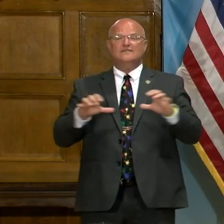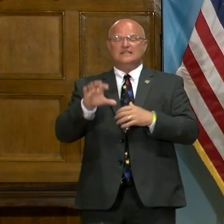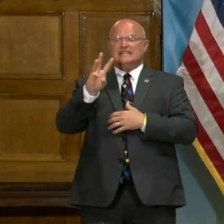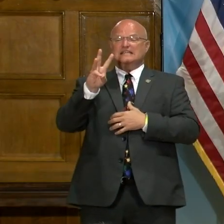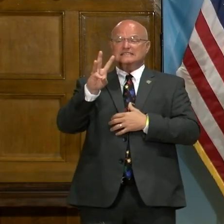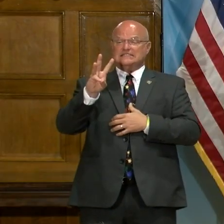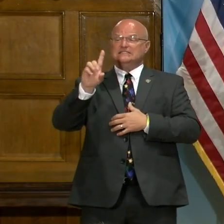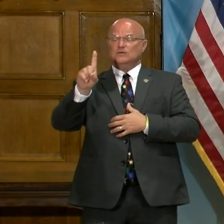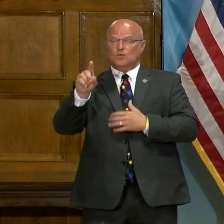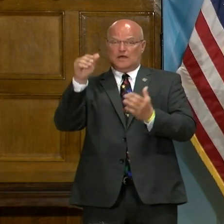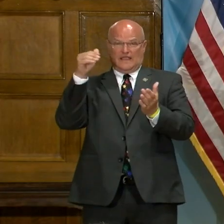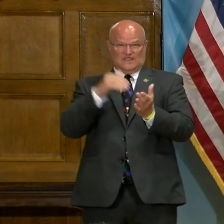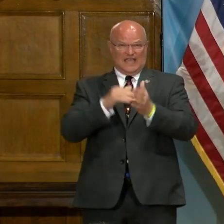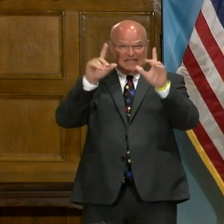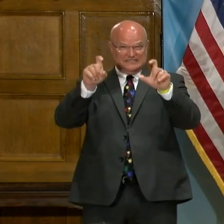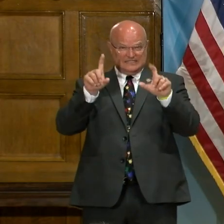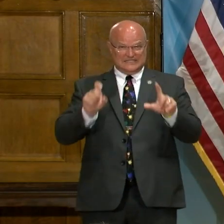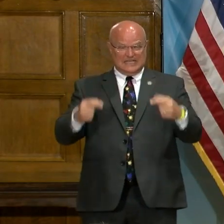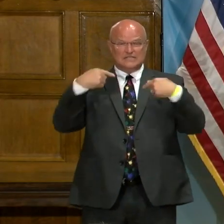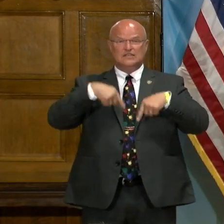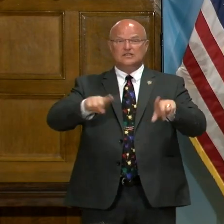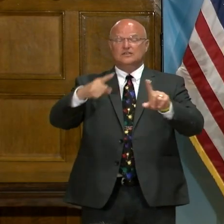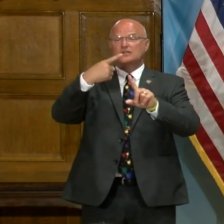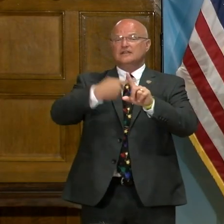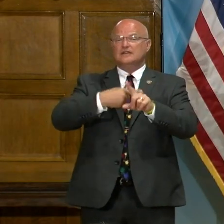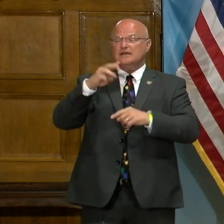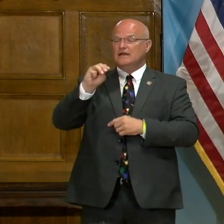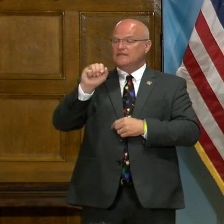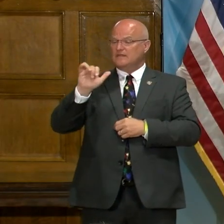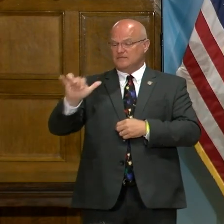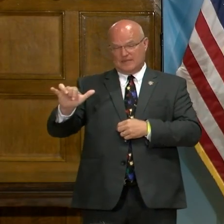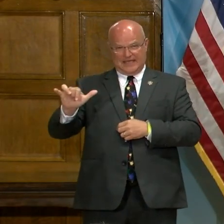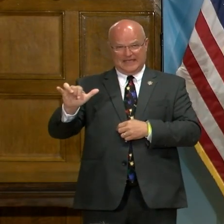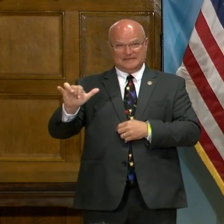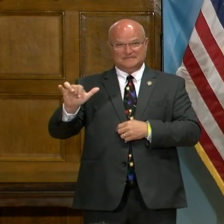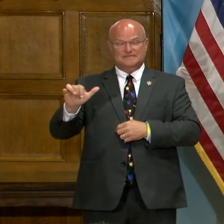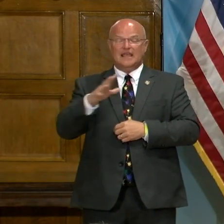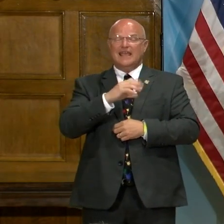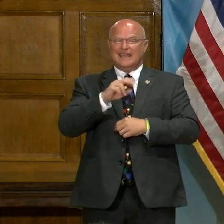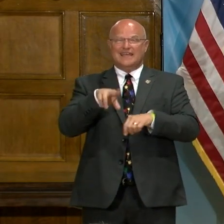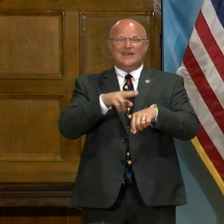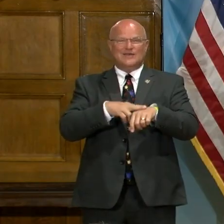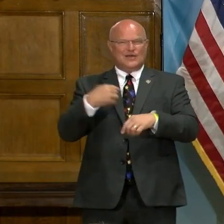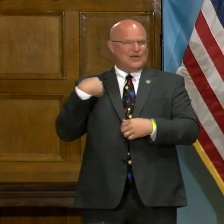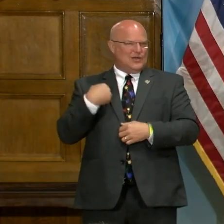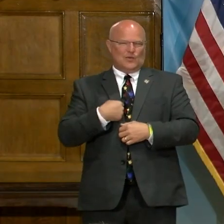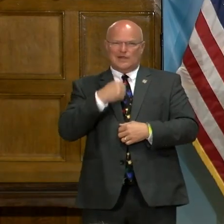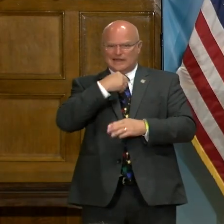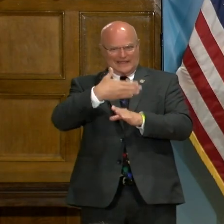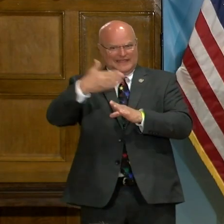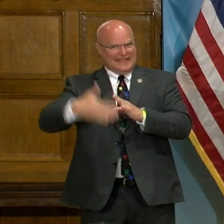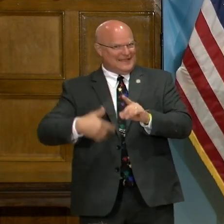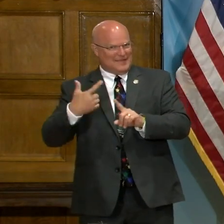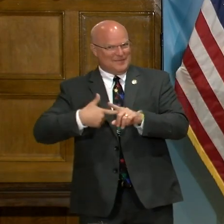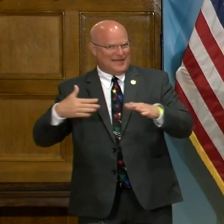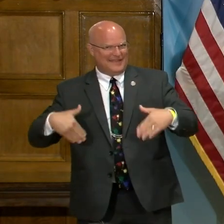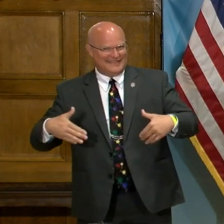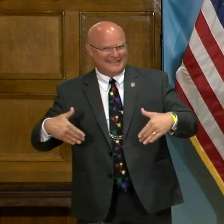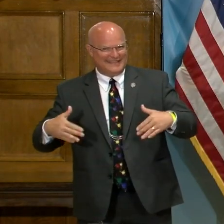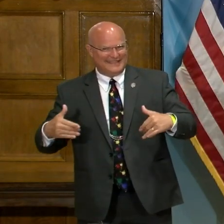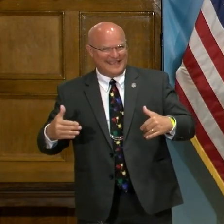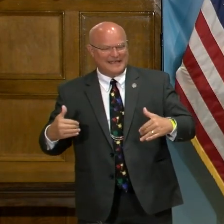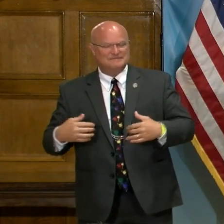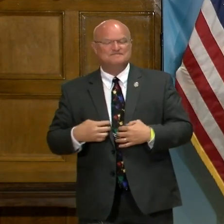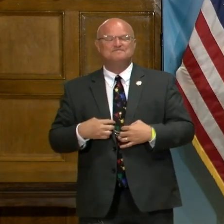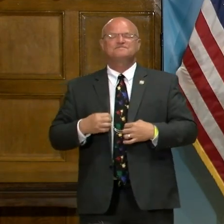over 61,000 tests in the month of May, and of course we're not to the end of the month yet. I